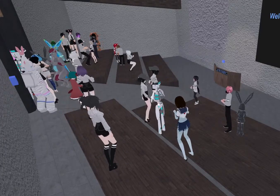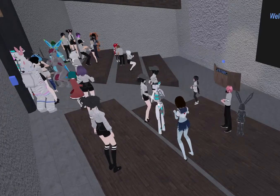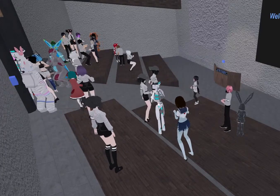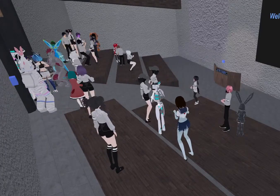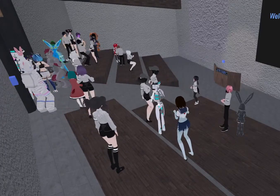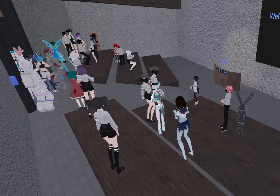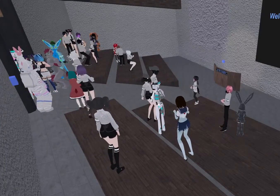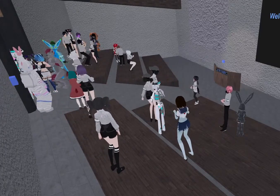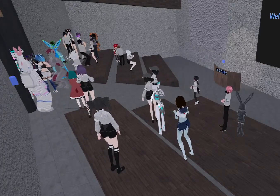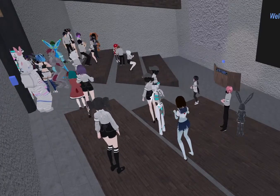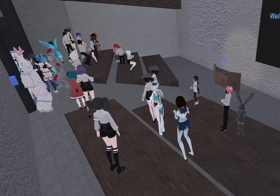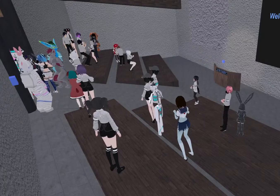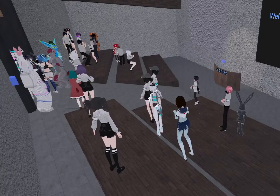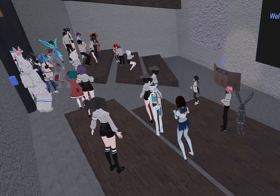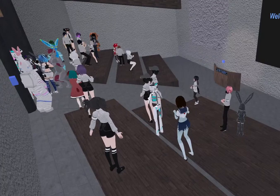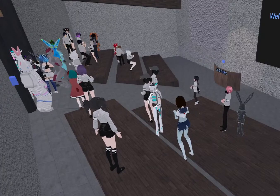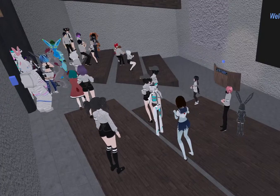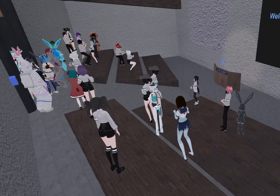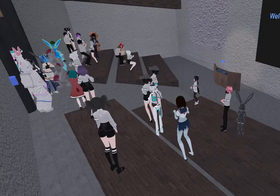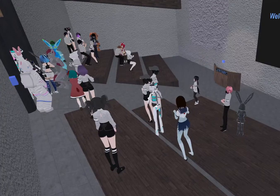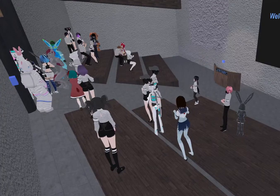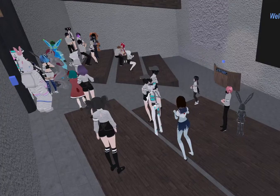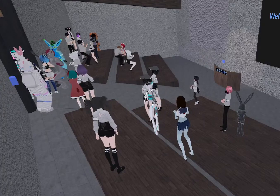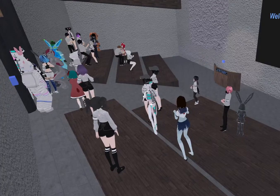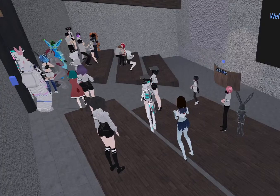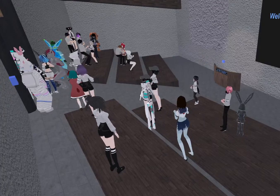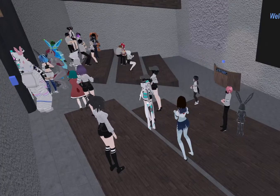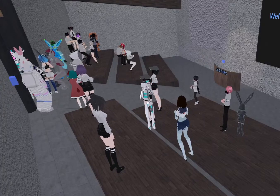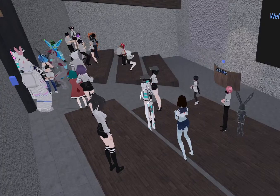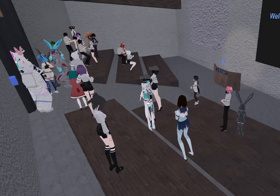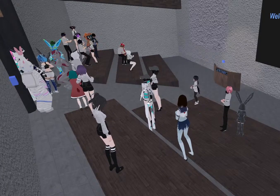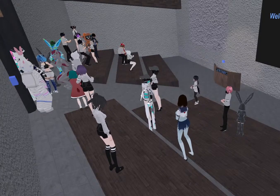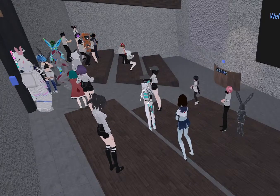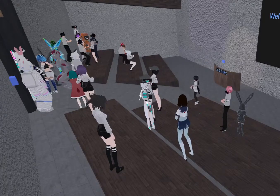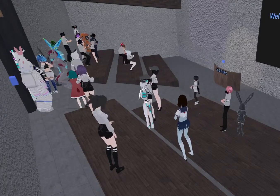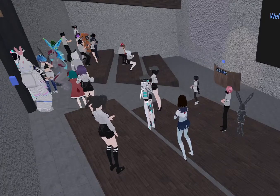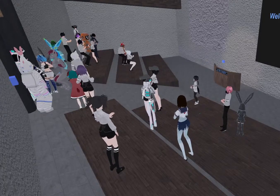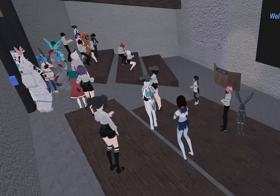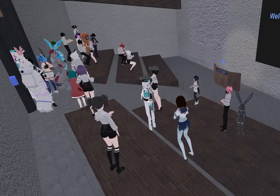This is what high school gives you. Basic medical knowledge.